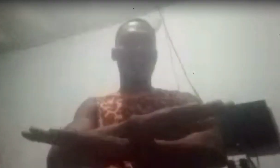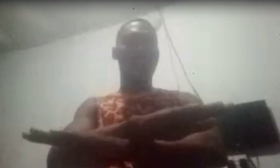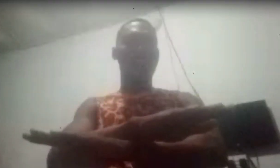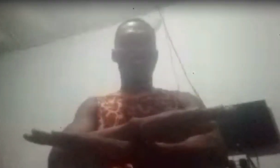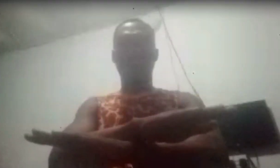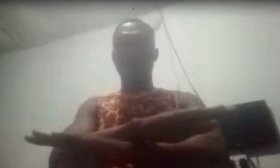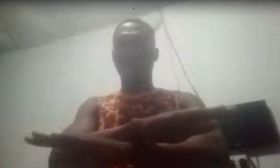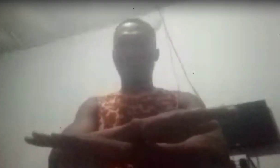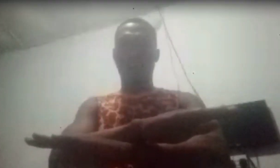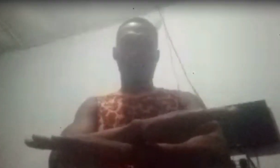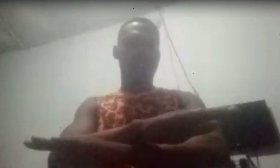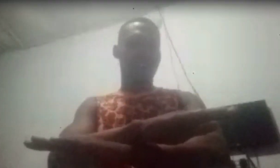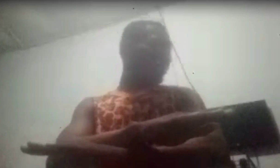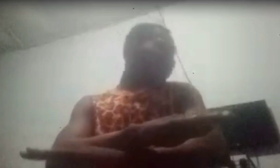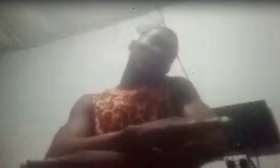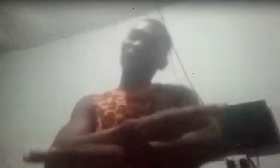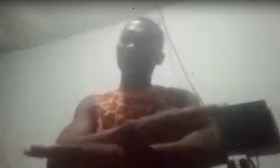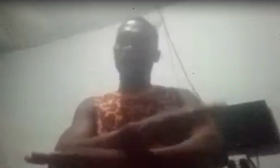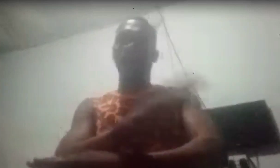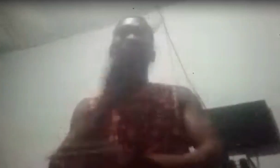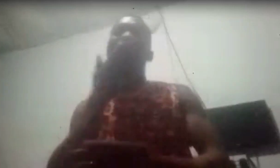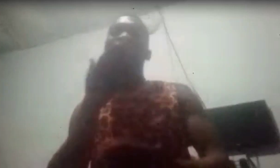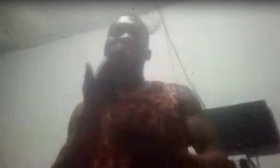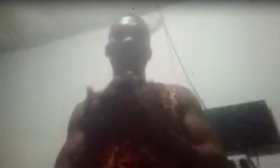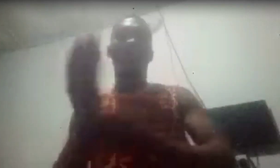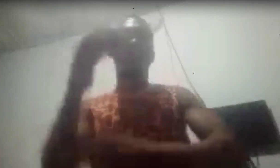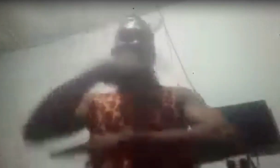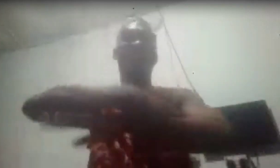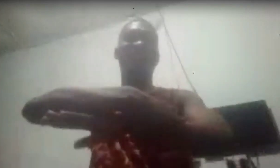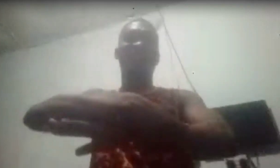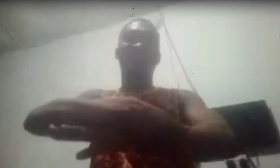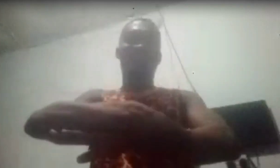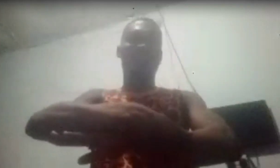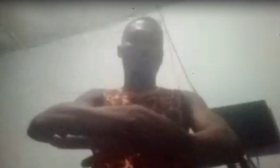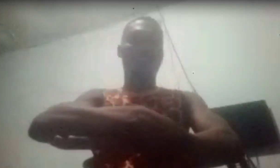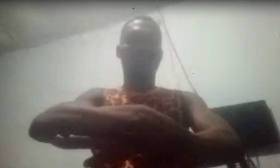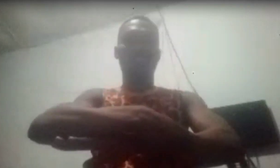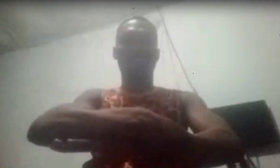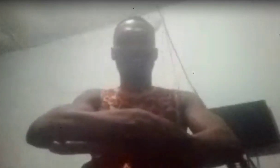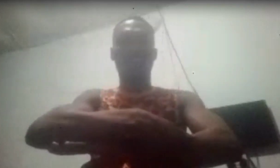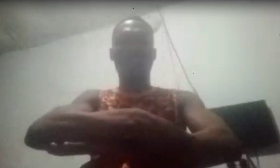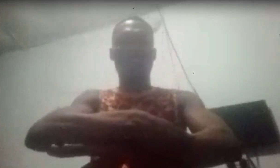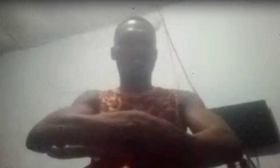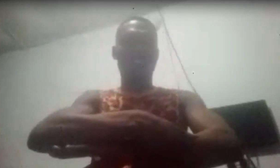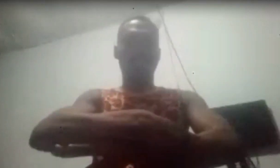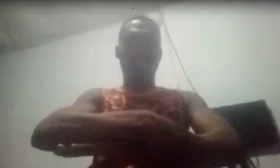night. Good night. Okay, that's impressive. Thank you very much.